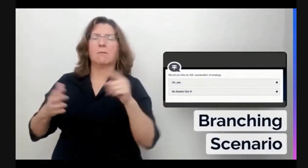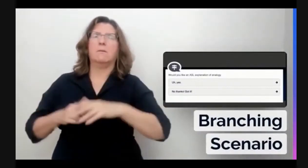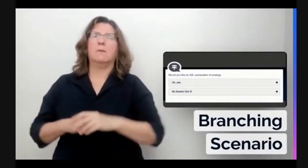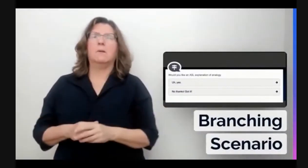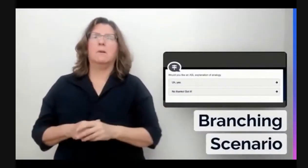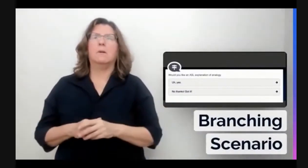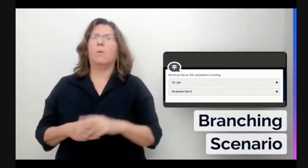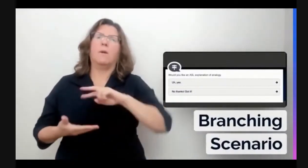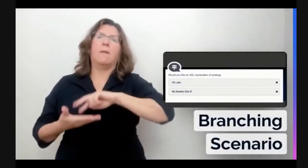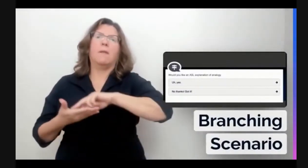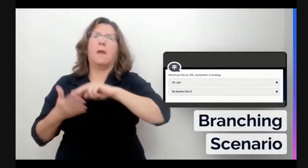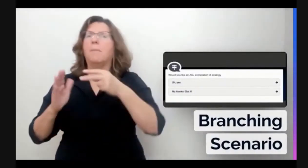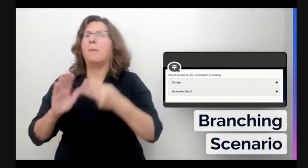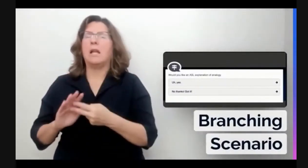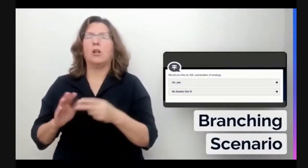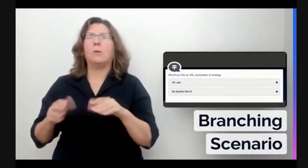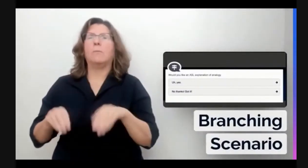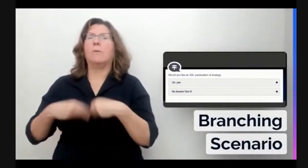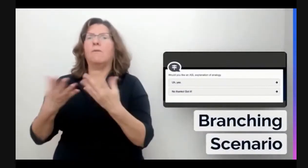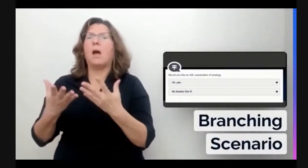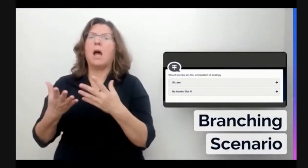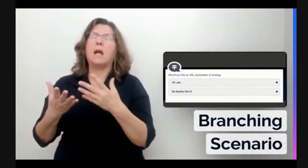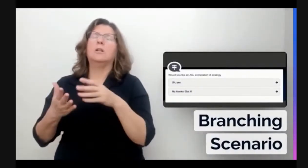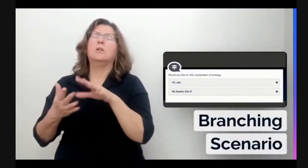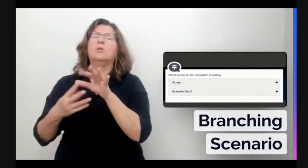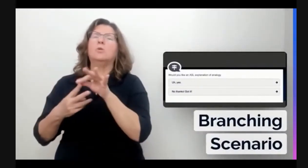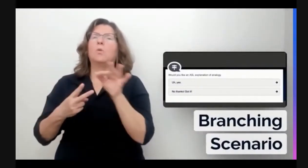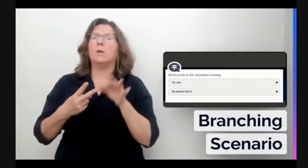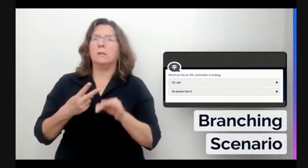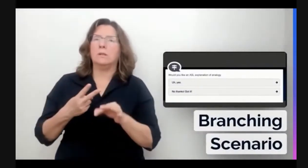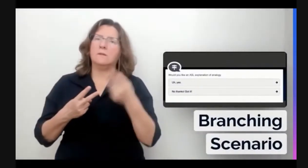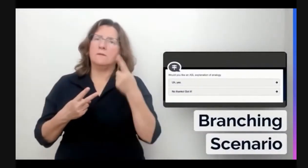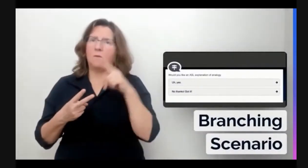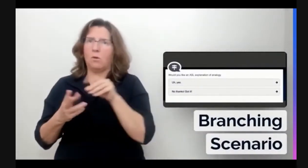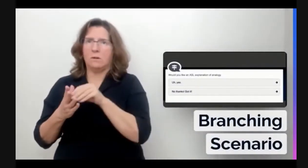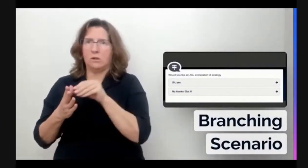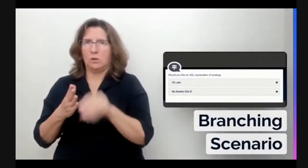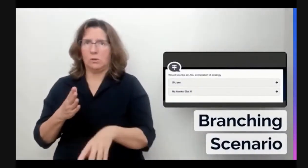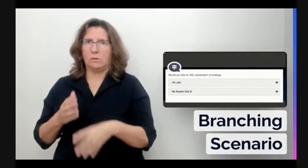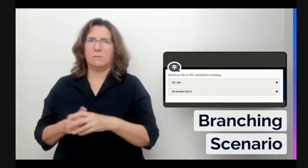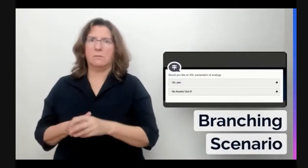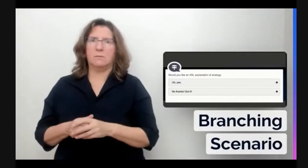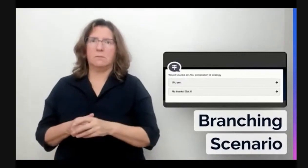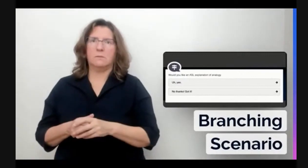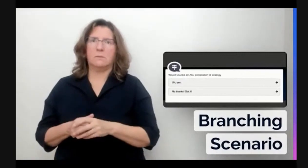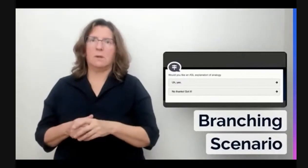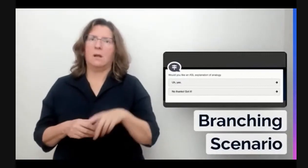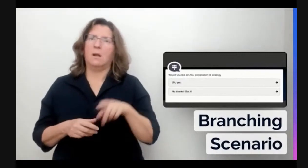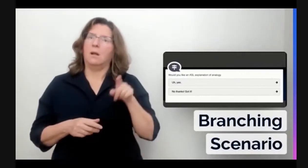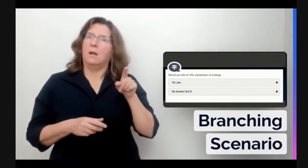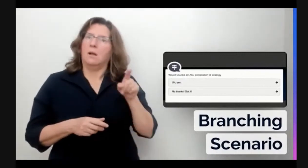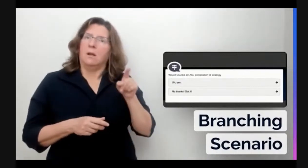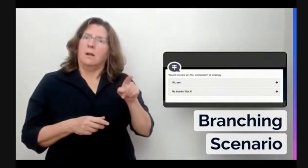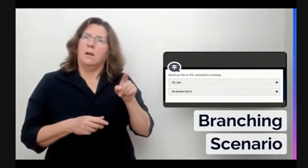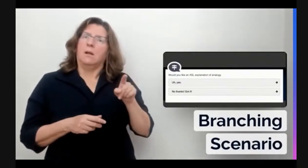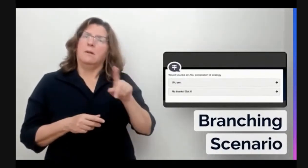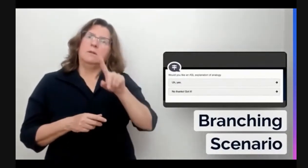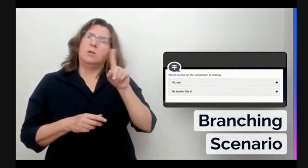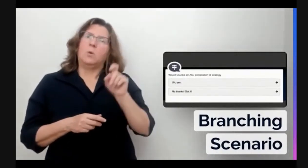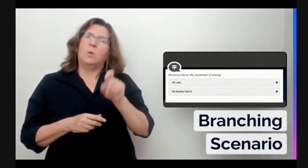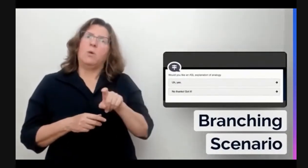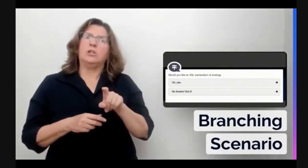H5P has a branching tool, which allows you to provide your learners with choices.